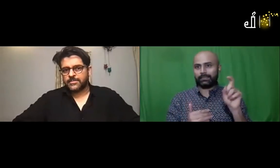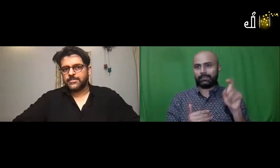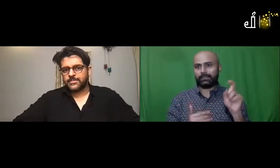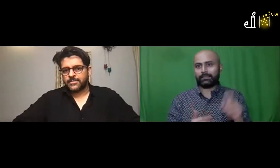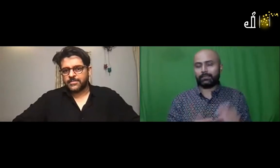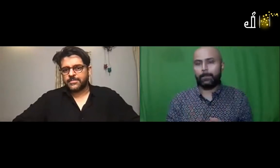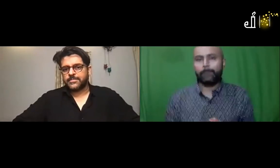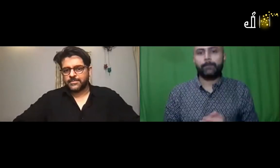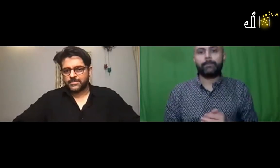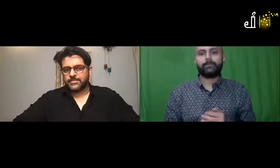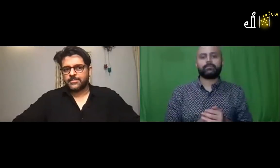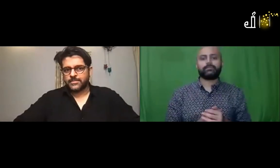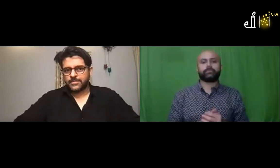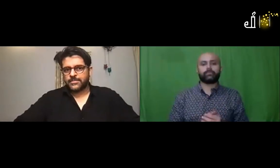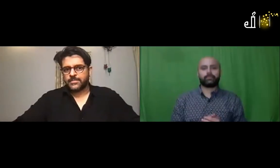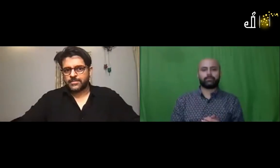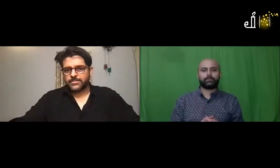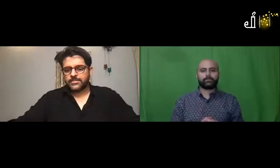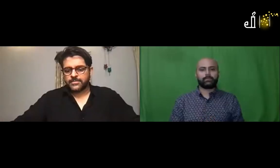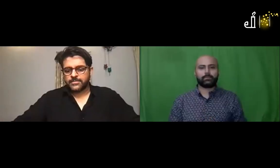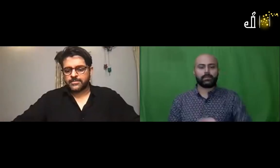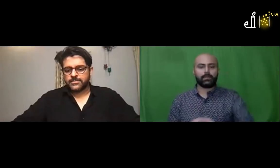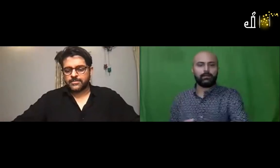Yeah, I can see people are still answering.